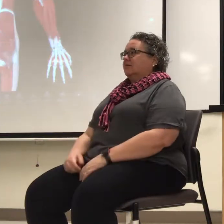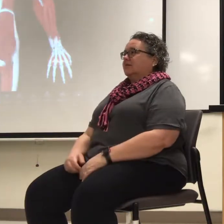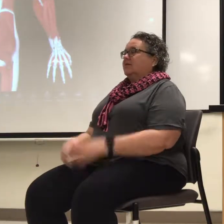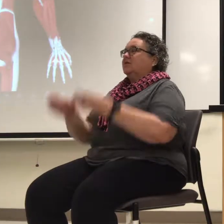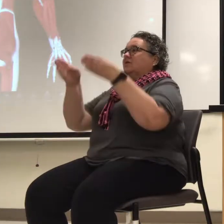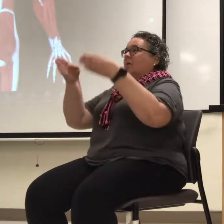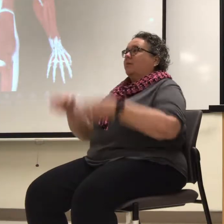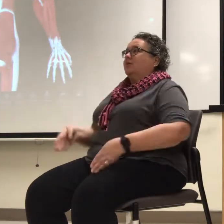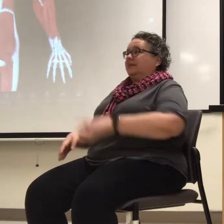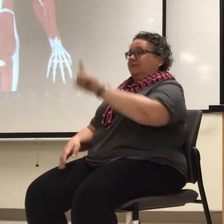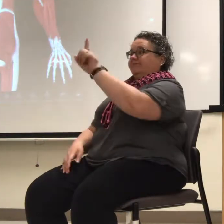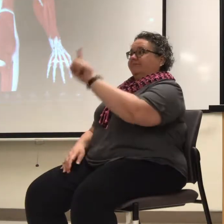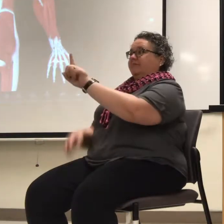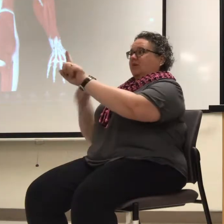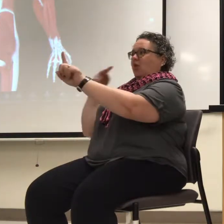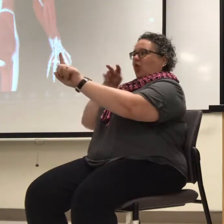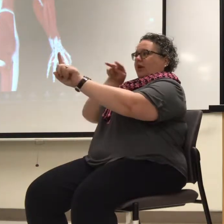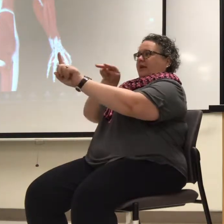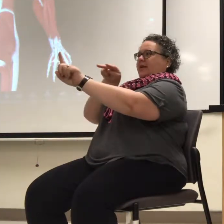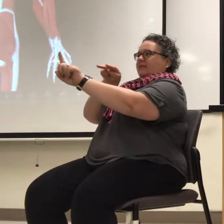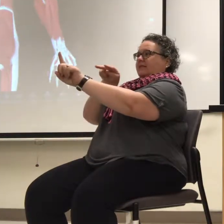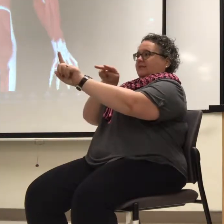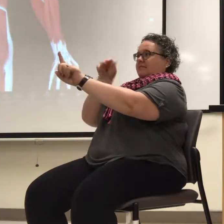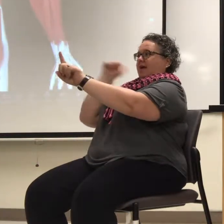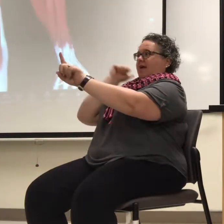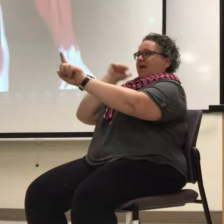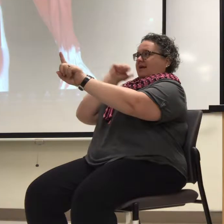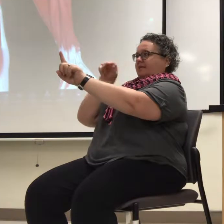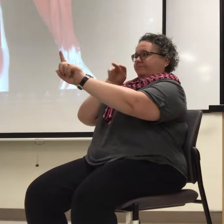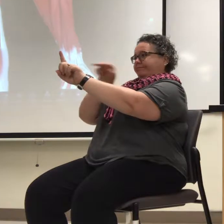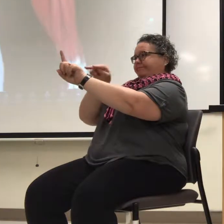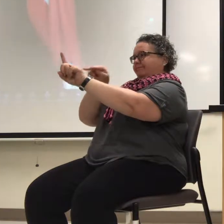Throw on all the layers. This is the back.